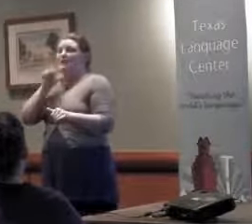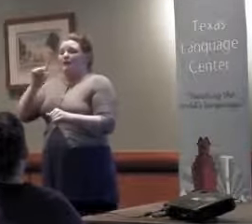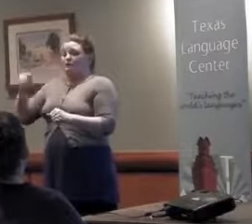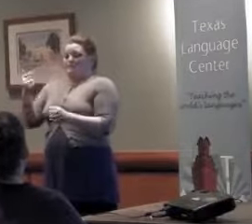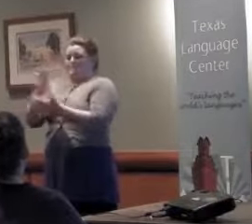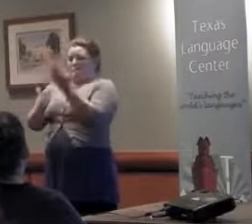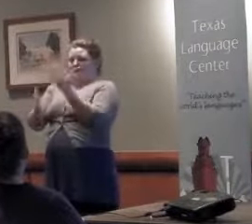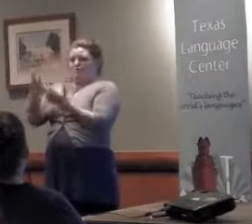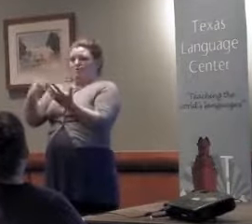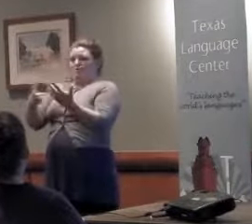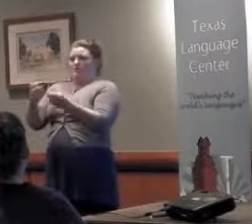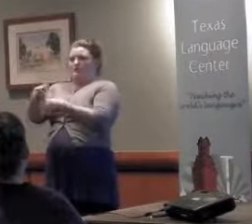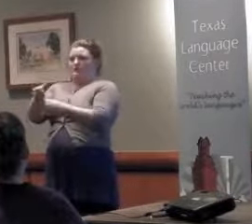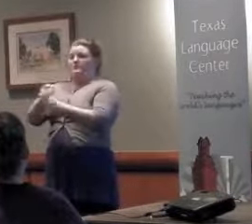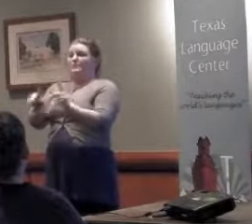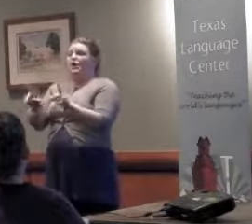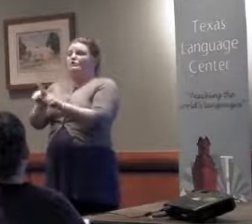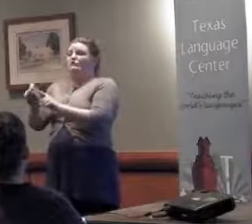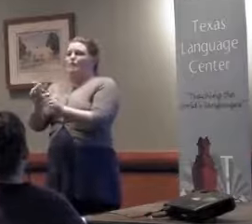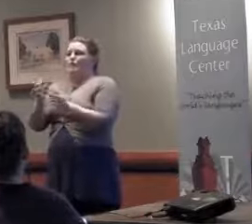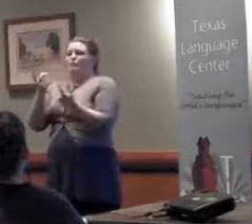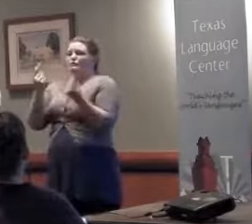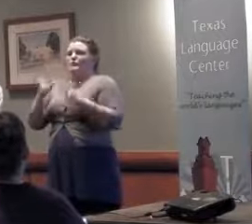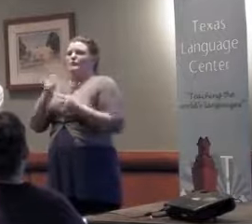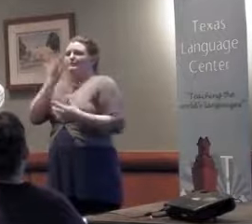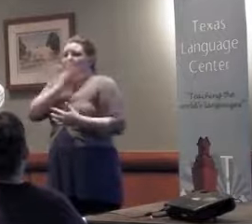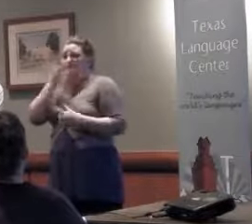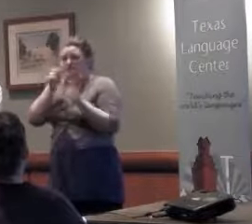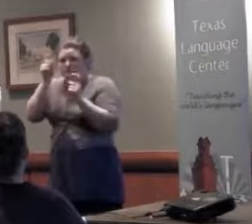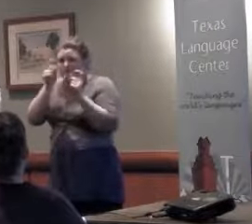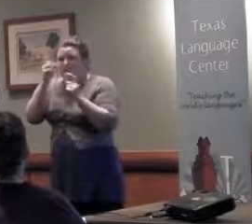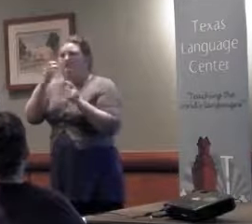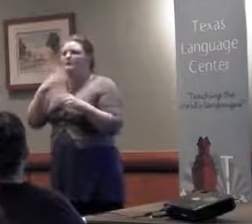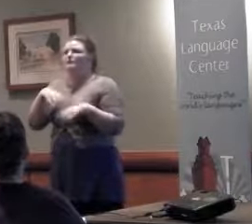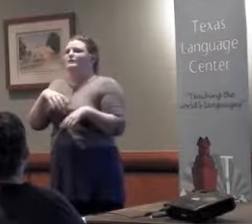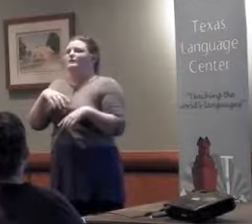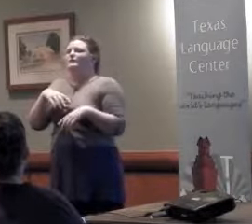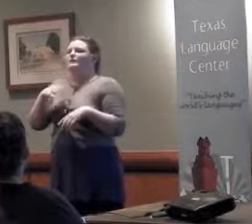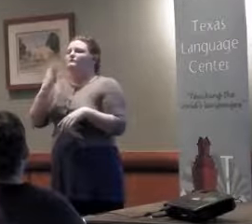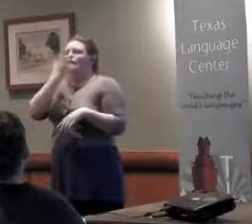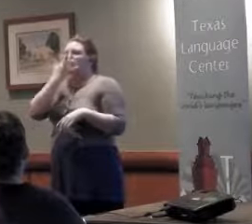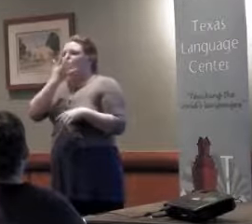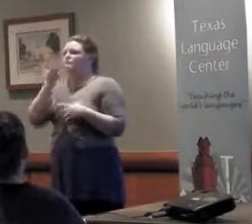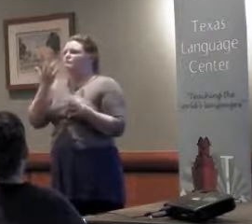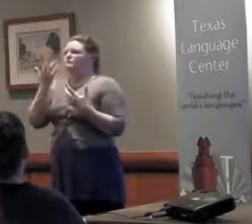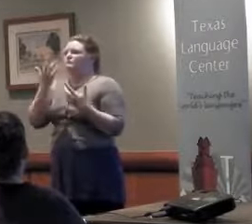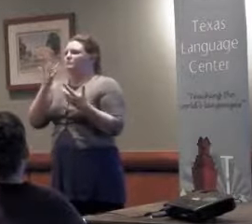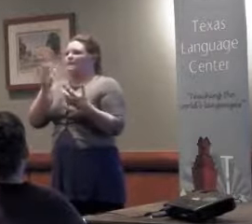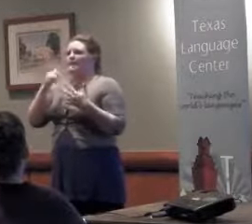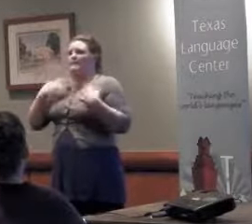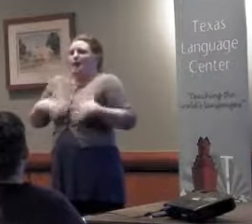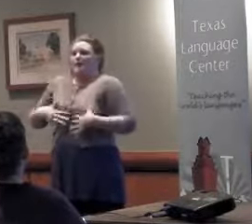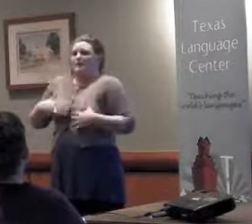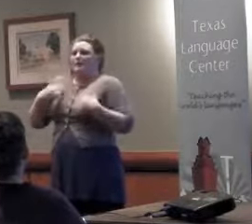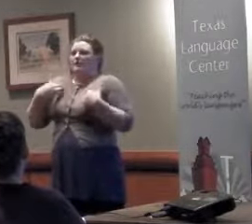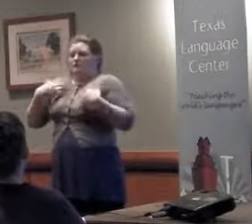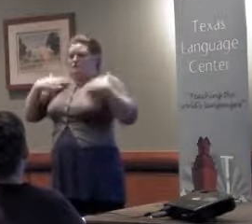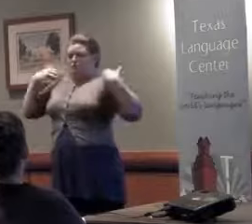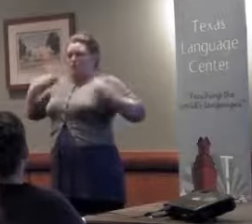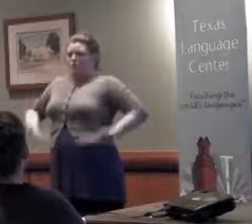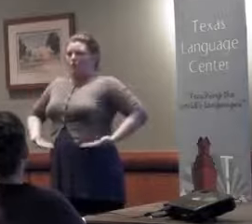manual production, but what's going on with the face and facial features and the body, the